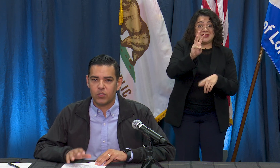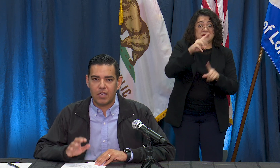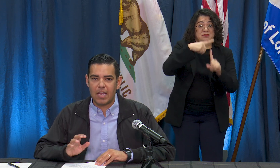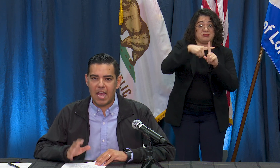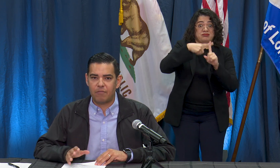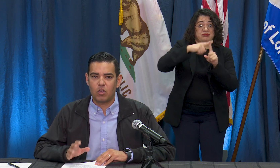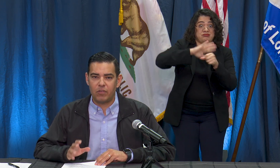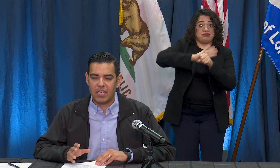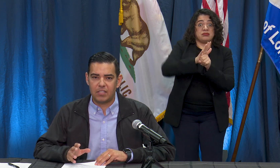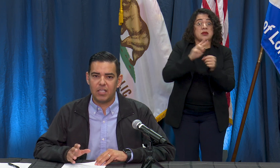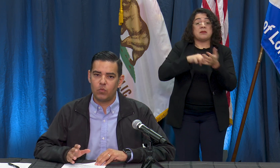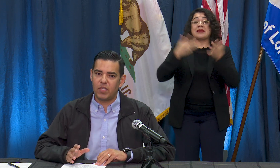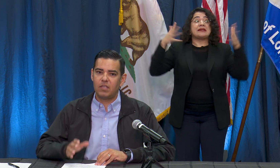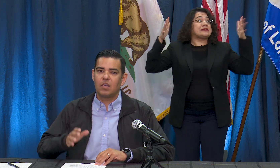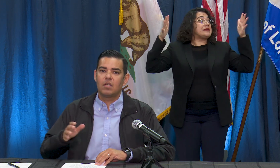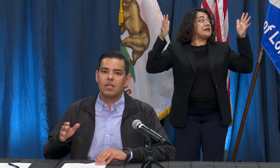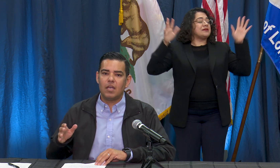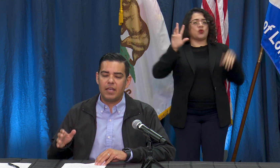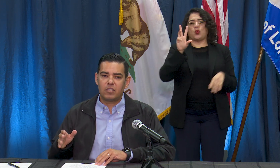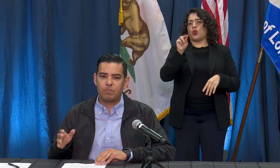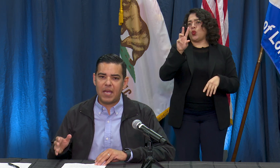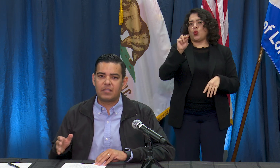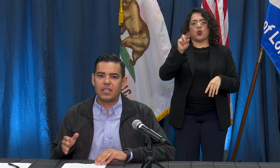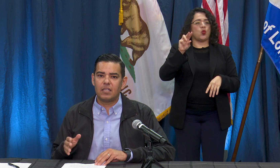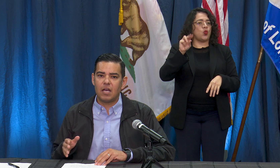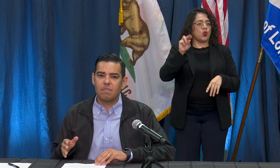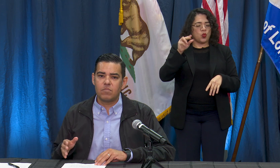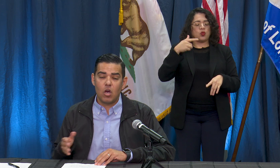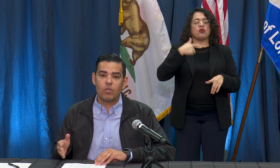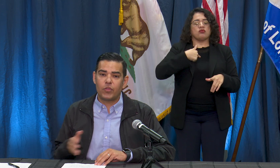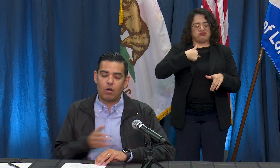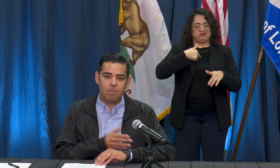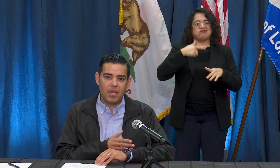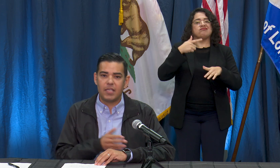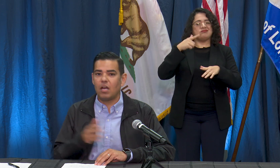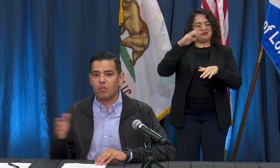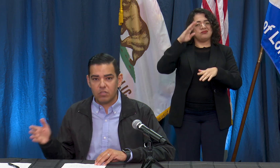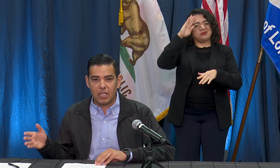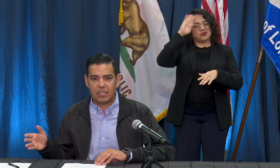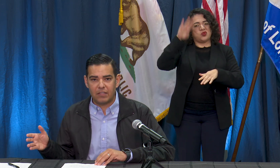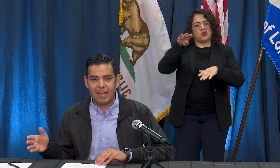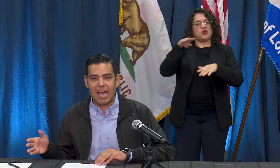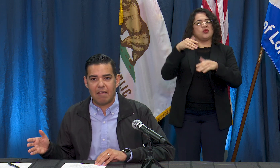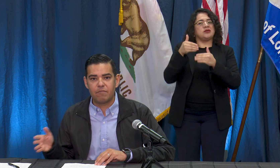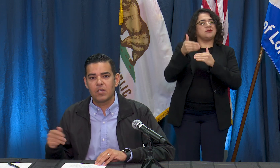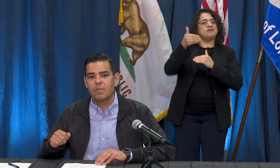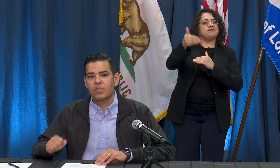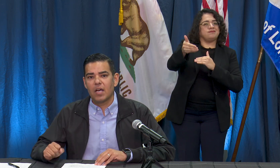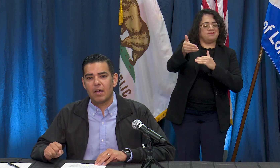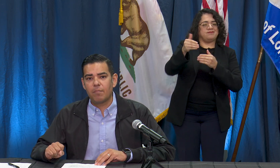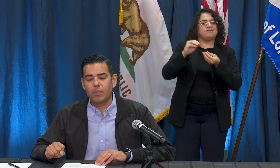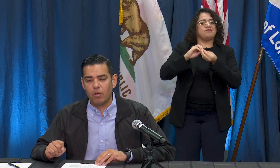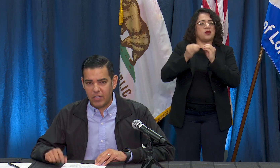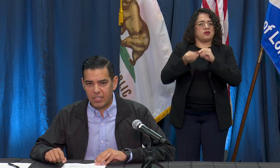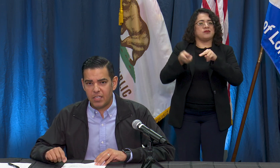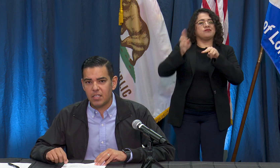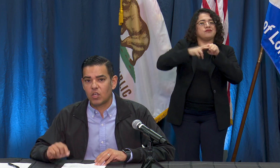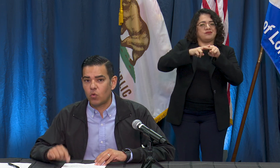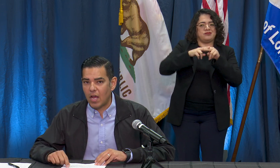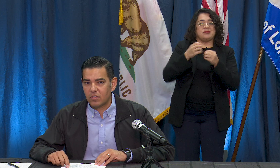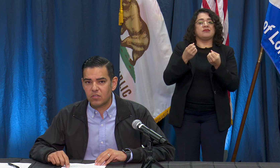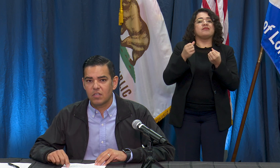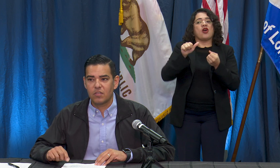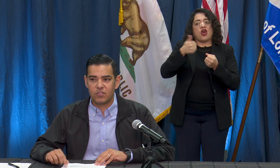only folks that have COVID-19. We expect and know that there are many others likely that have